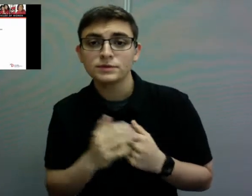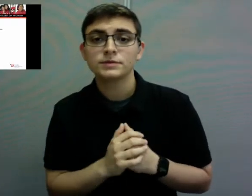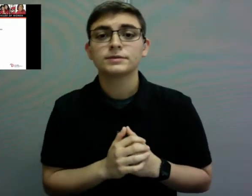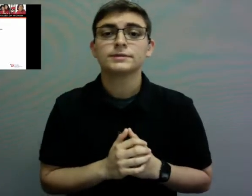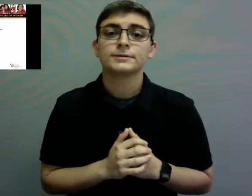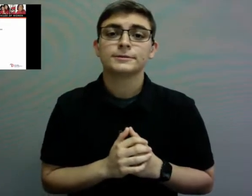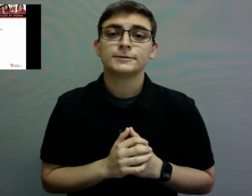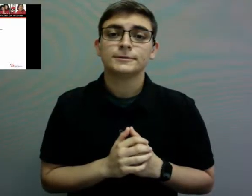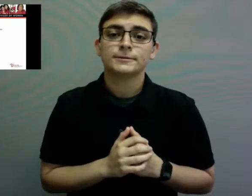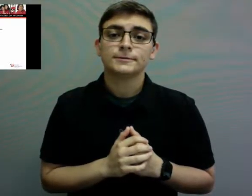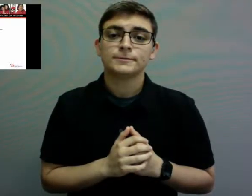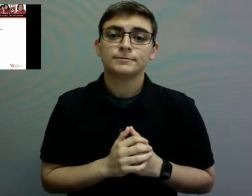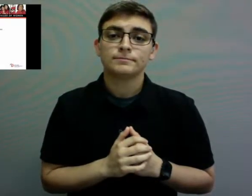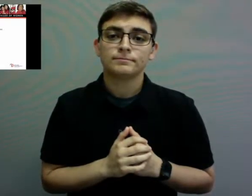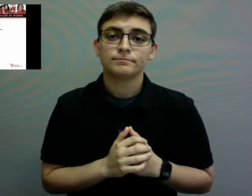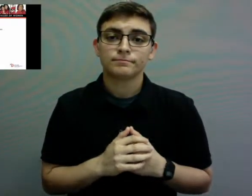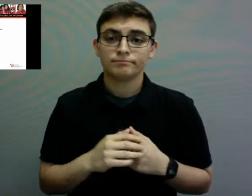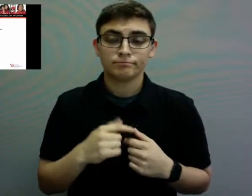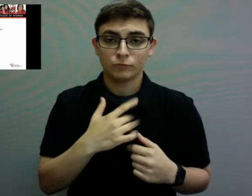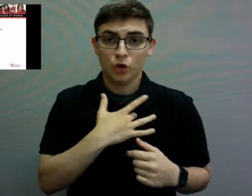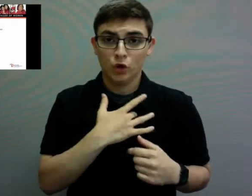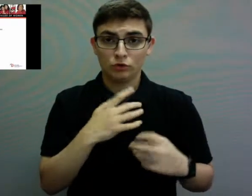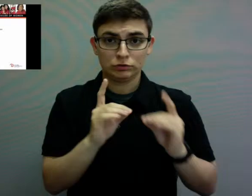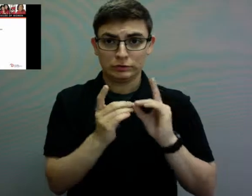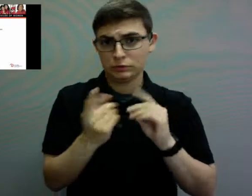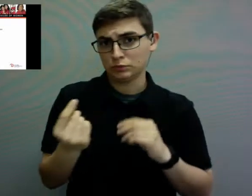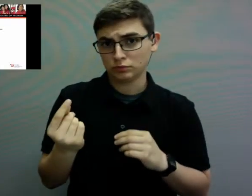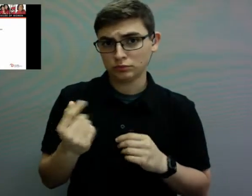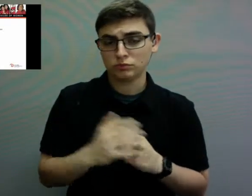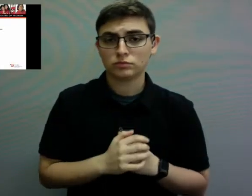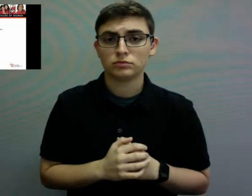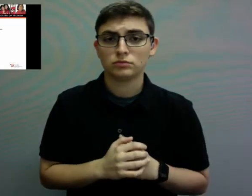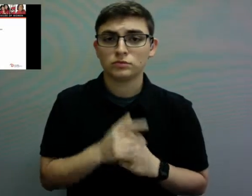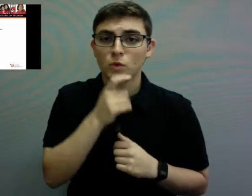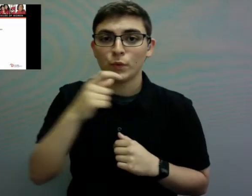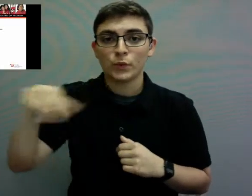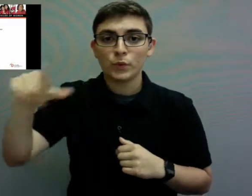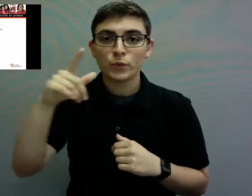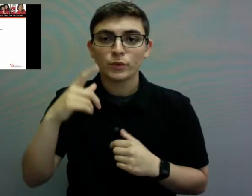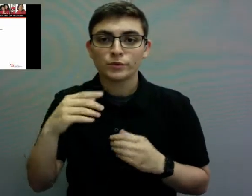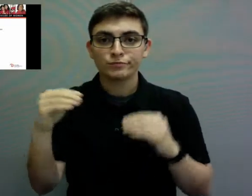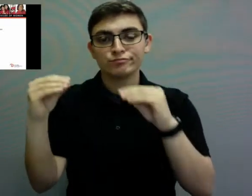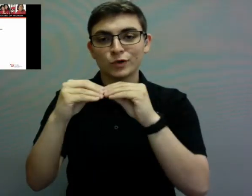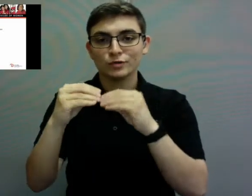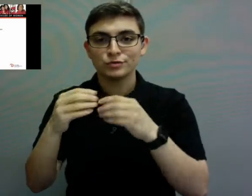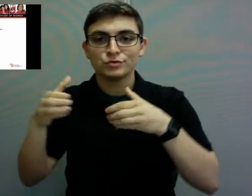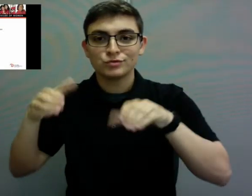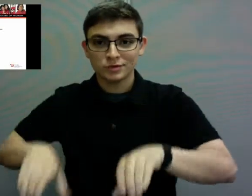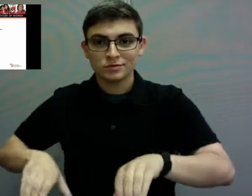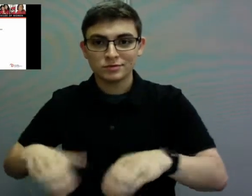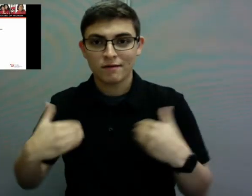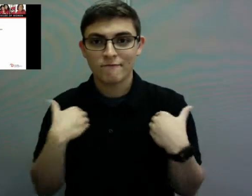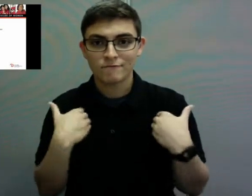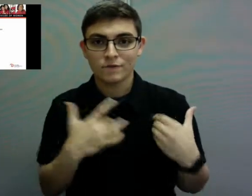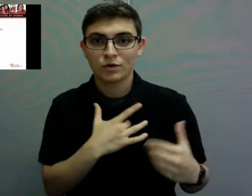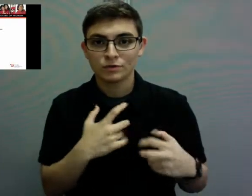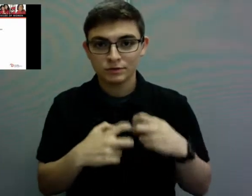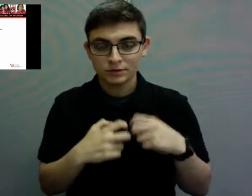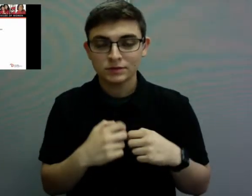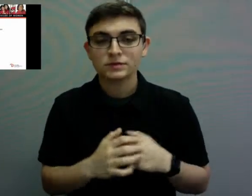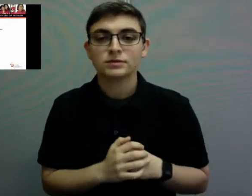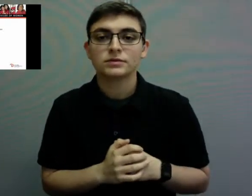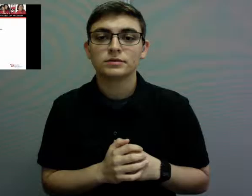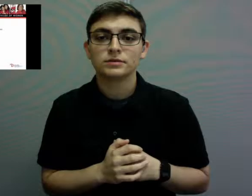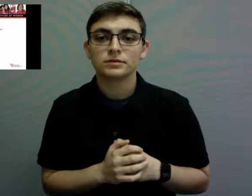disease and what heart disease is, risk factors, talking to your physician, and